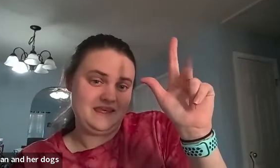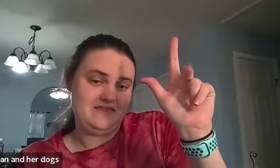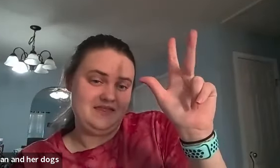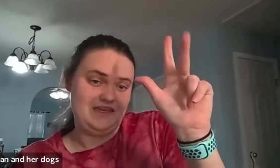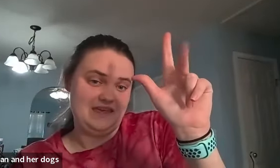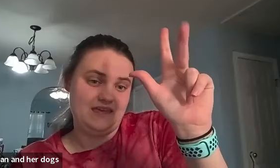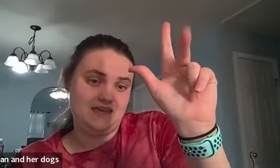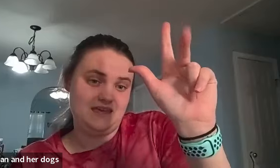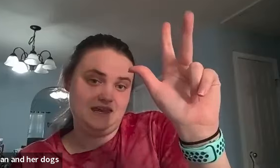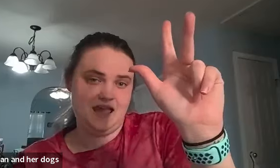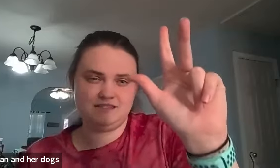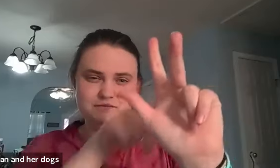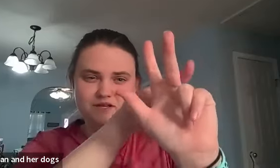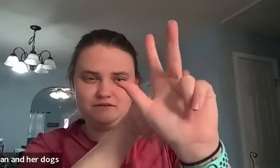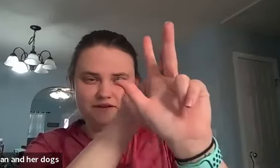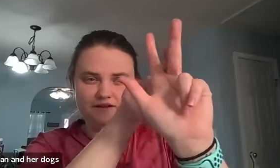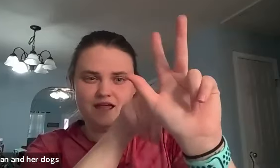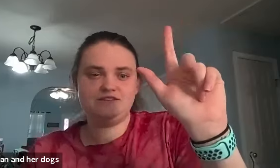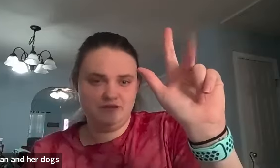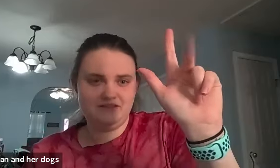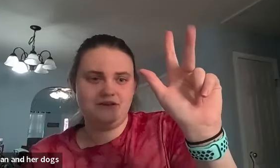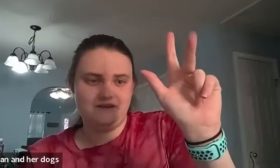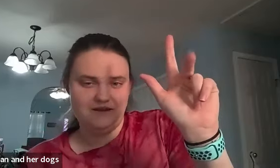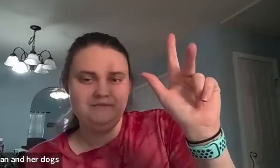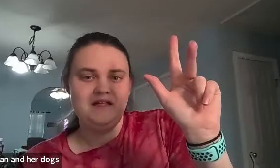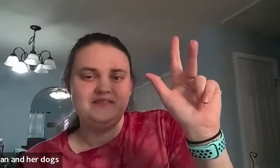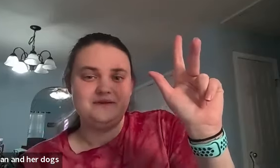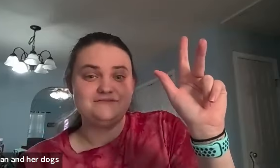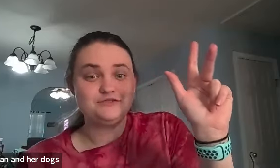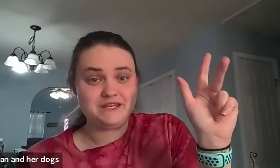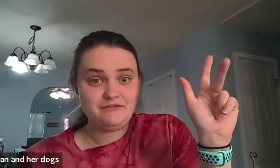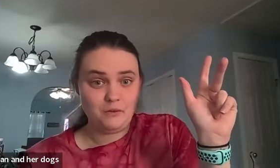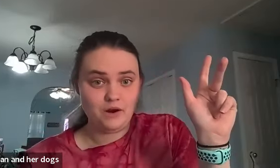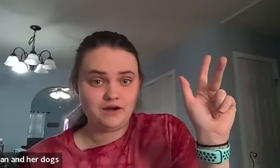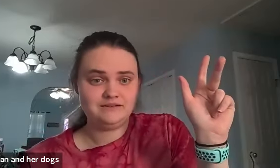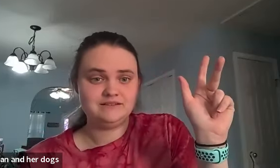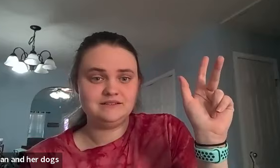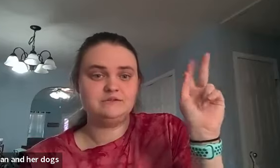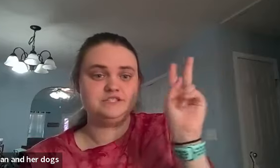And then, yeah, it's your middle finger. Yeah, 23. There you go. Then we have 24, which is